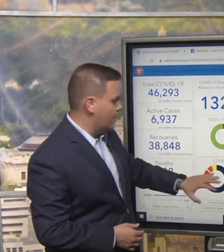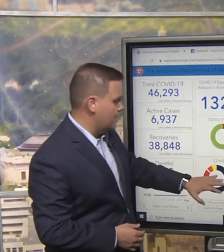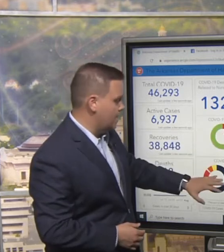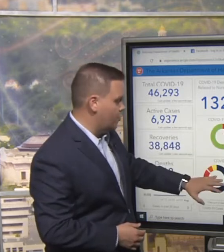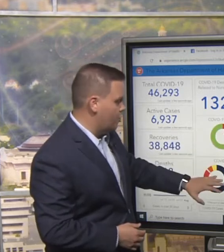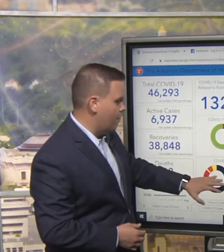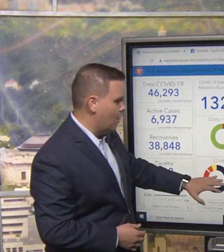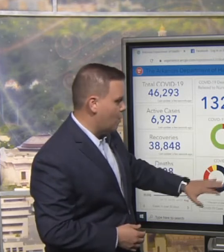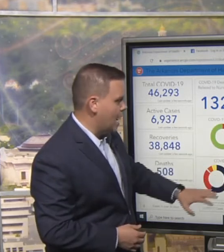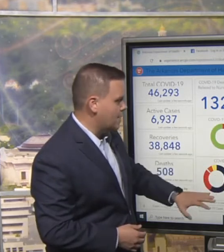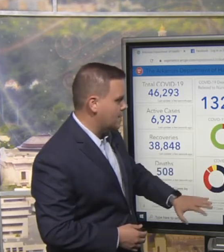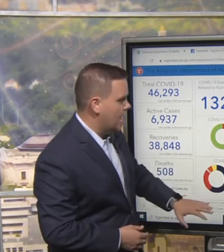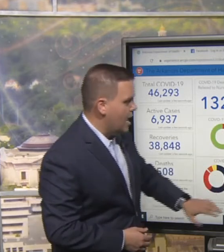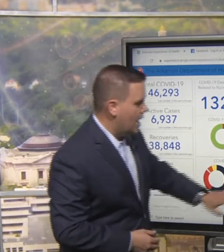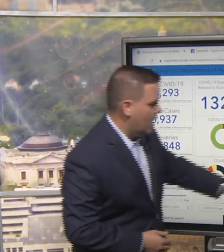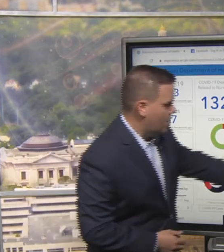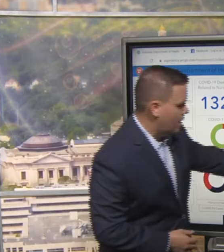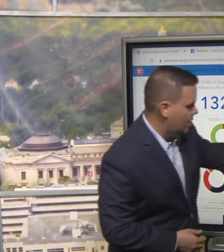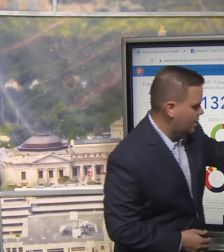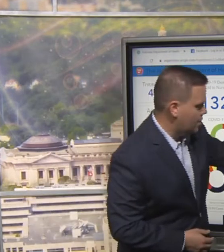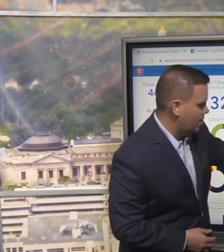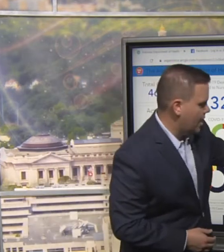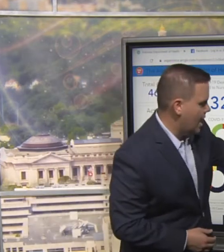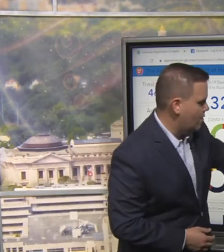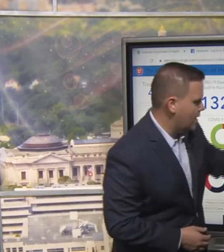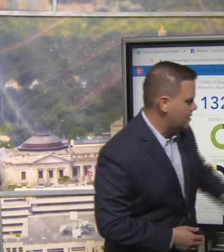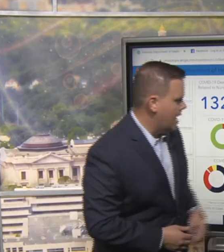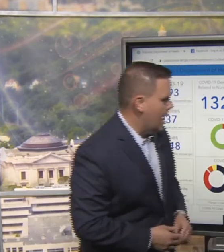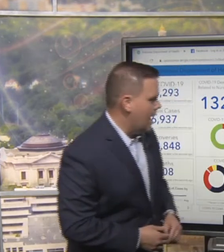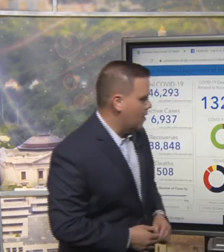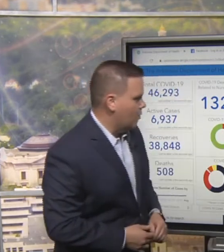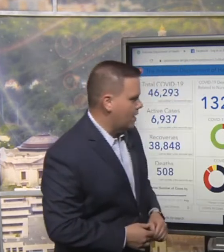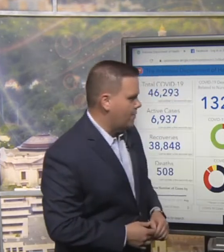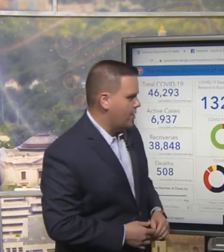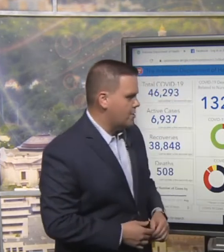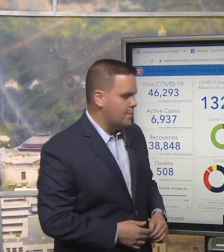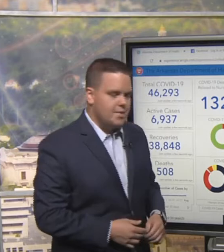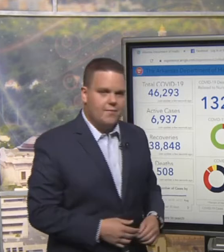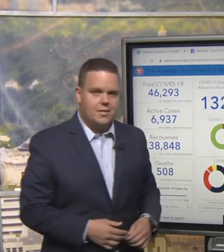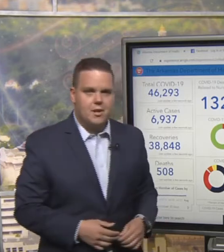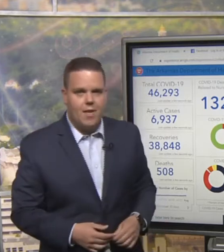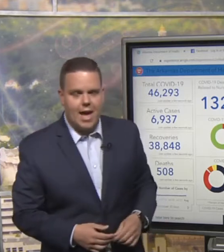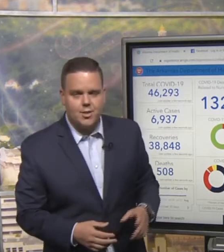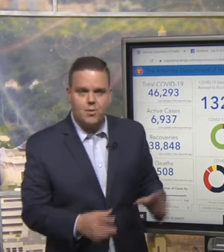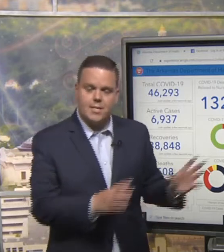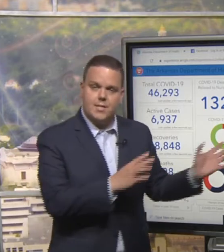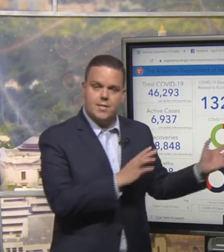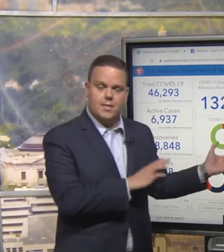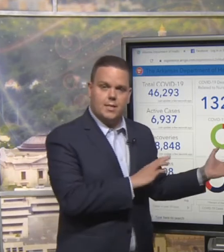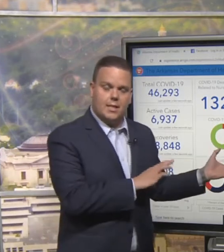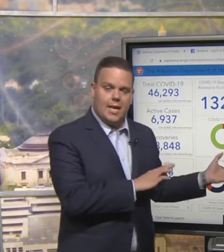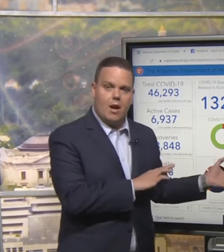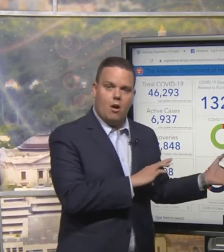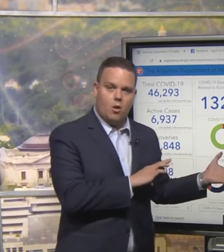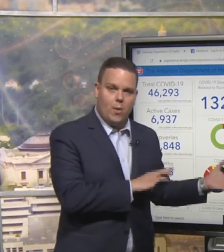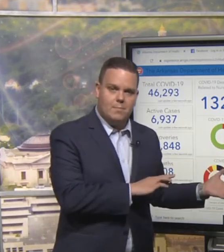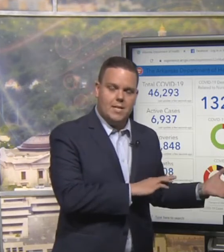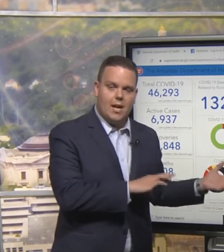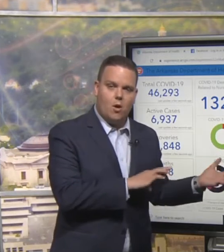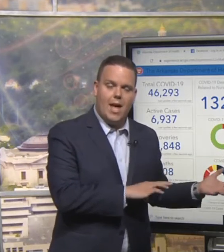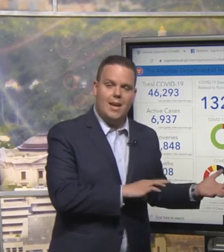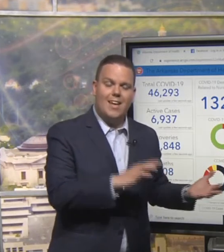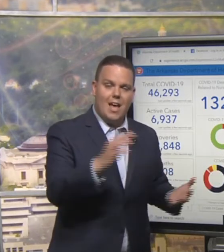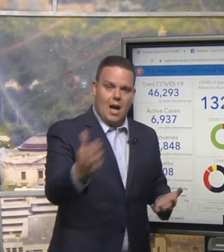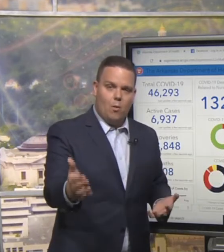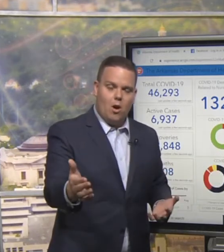group, and this gives you by race. You can click certain counties, and it will give you specifics on that. So this is a link on our website.